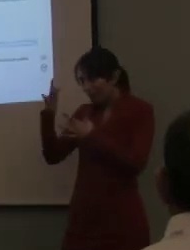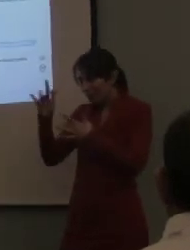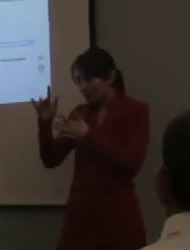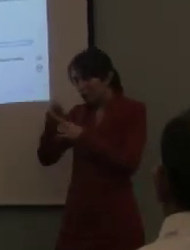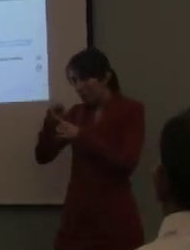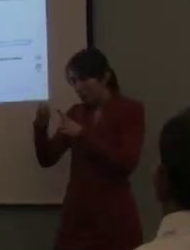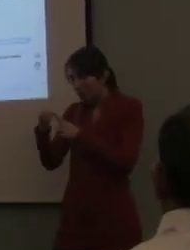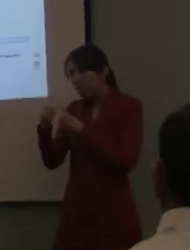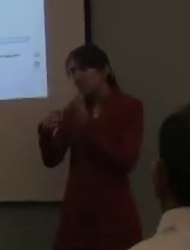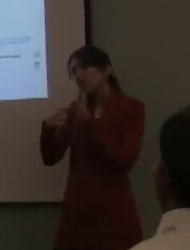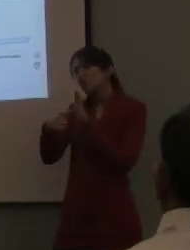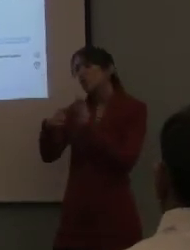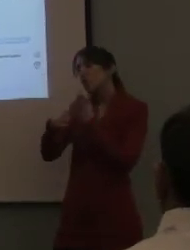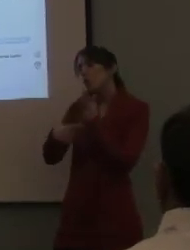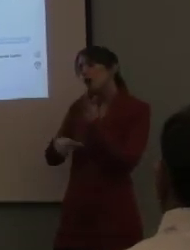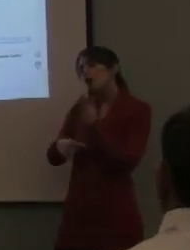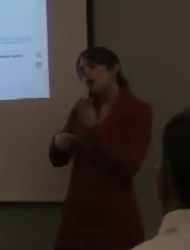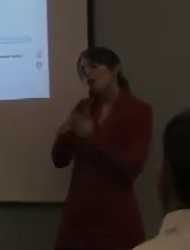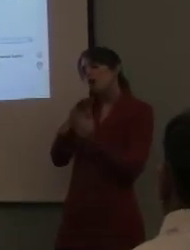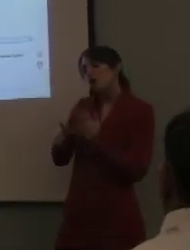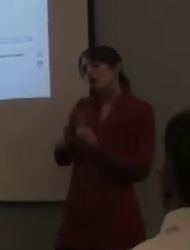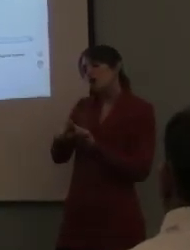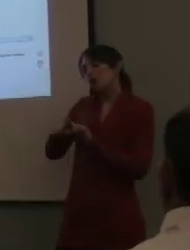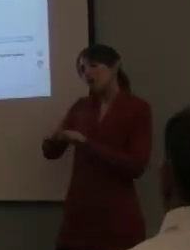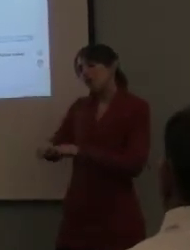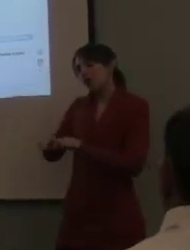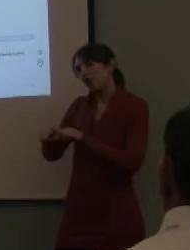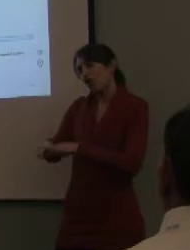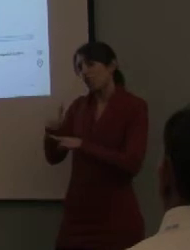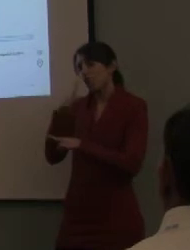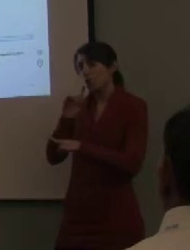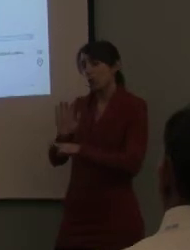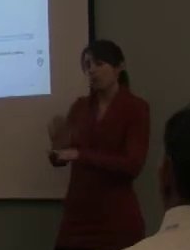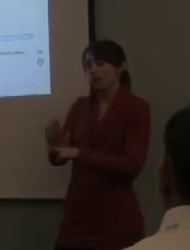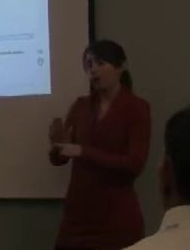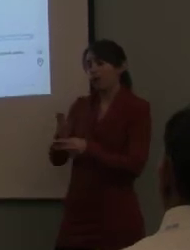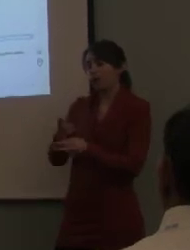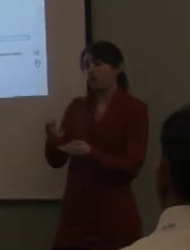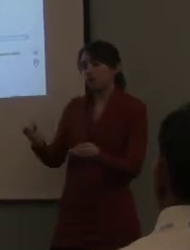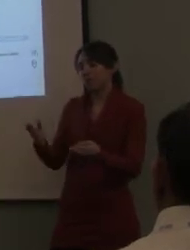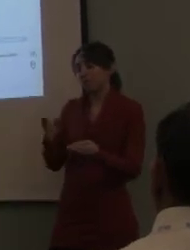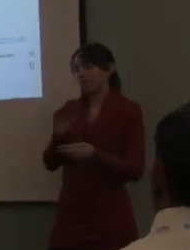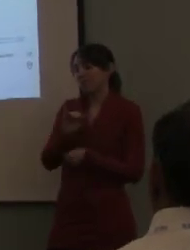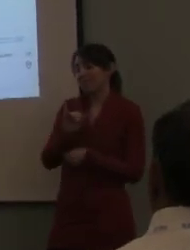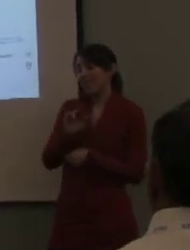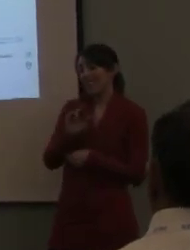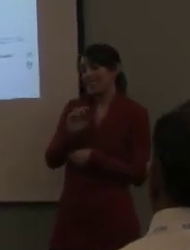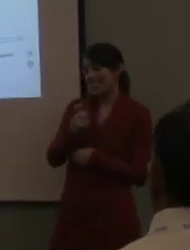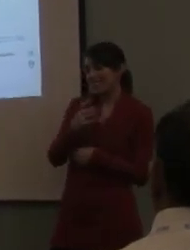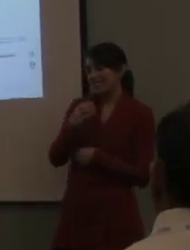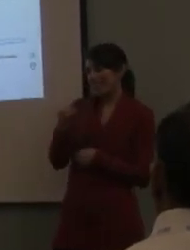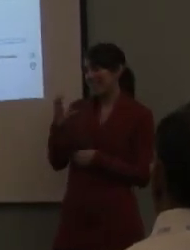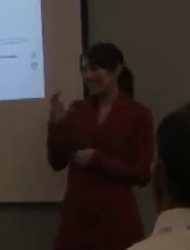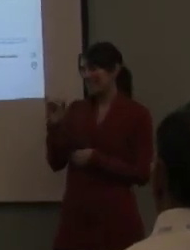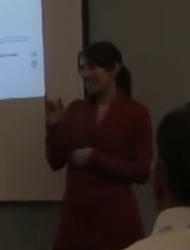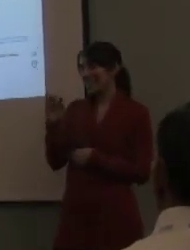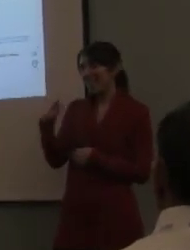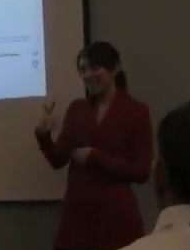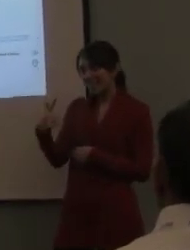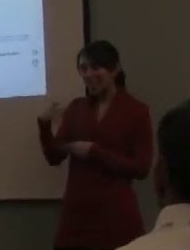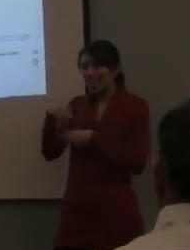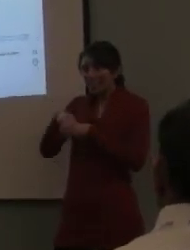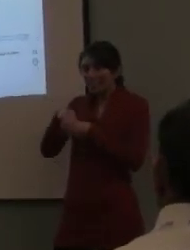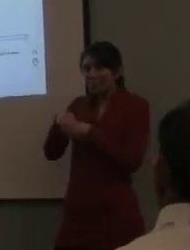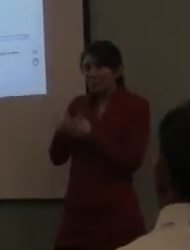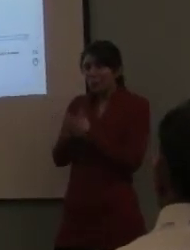author is relying upon or pointing to as further resources. So the index and the citing within the book is really what gives you